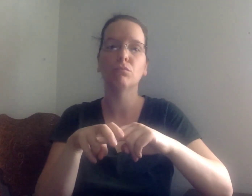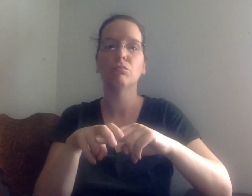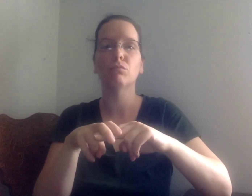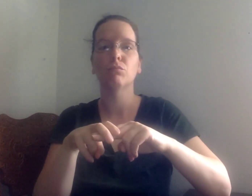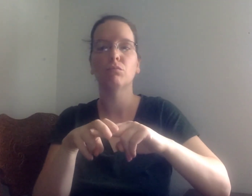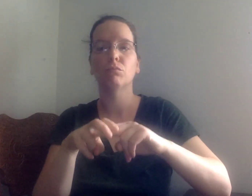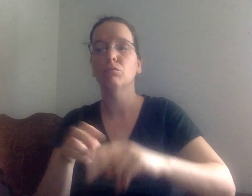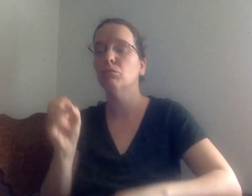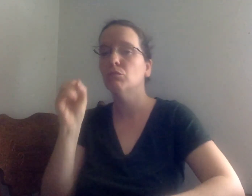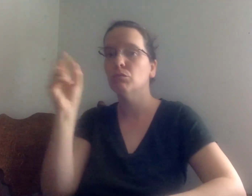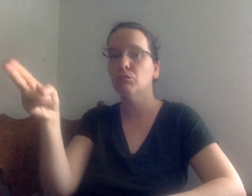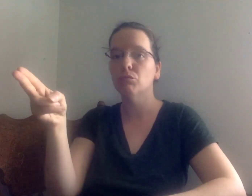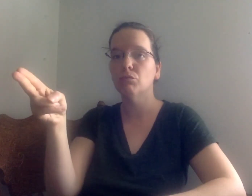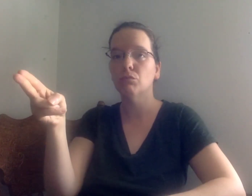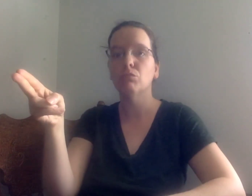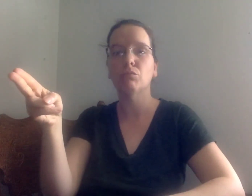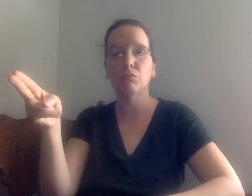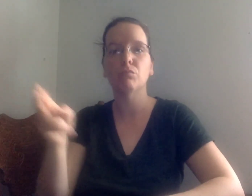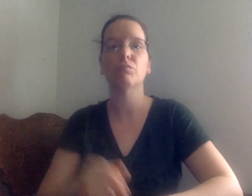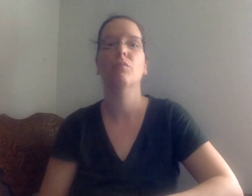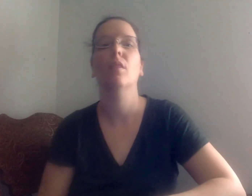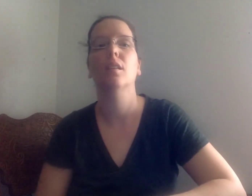sitting, throwing.